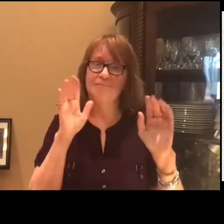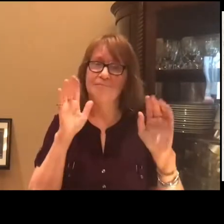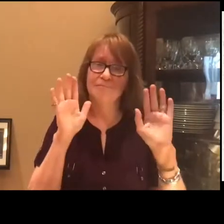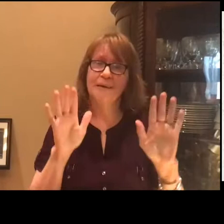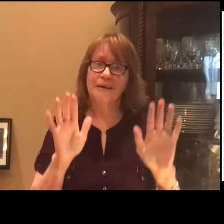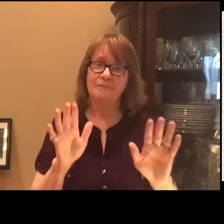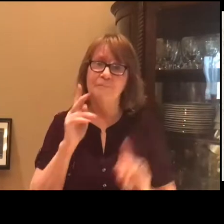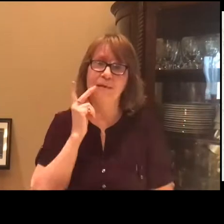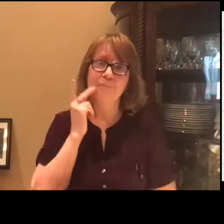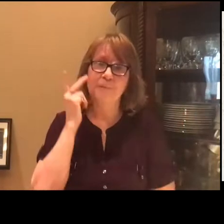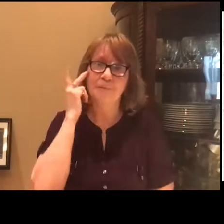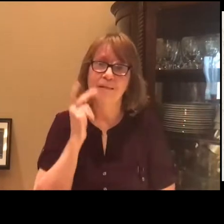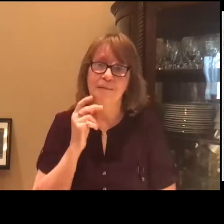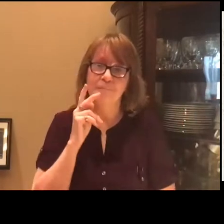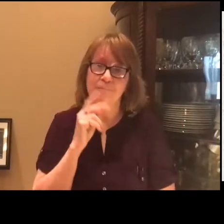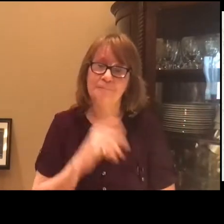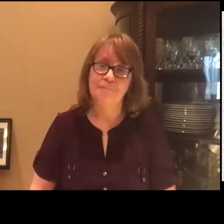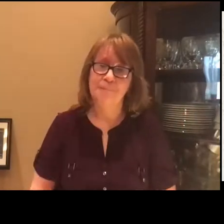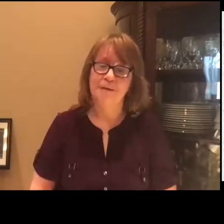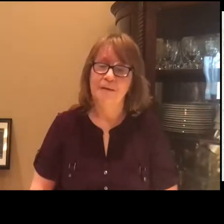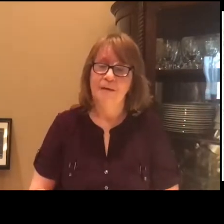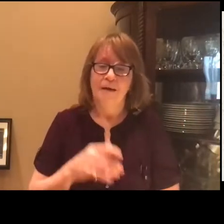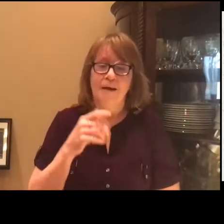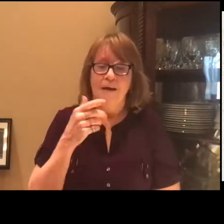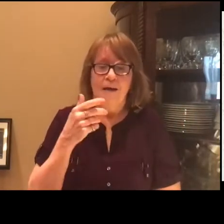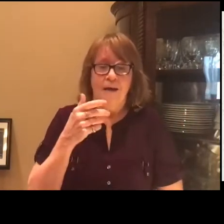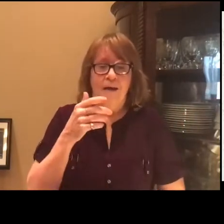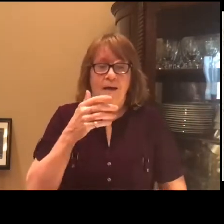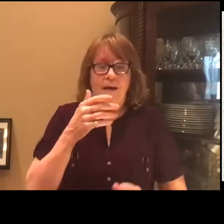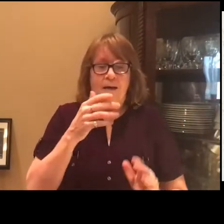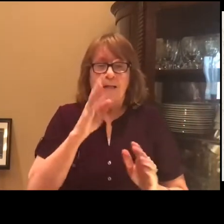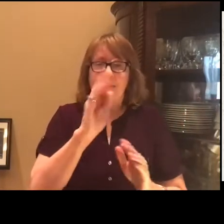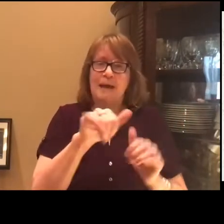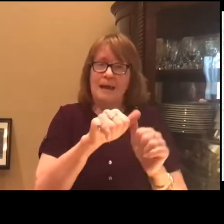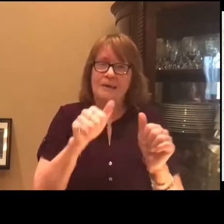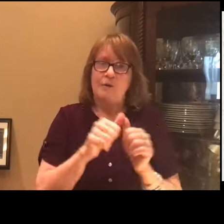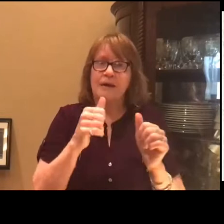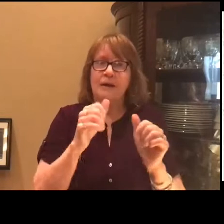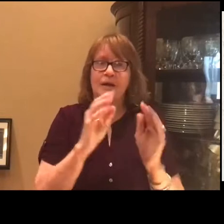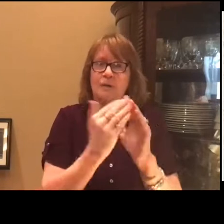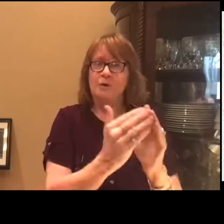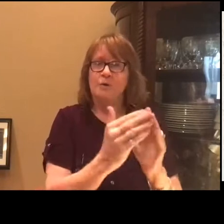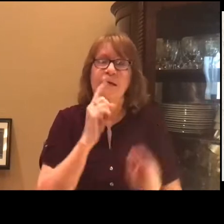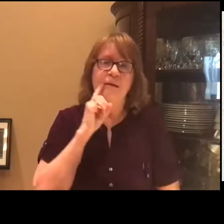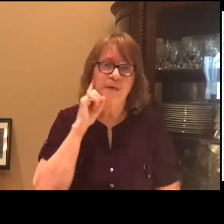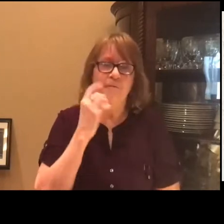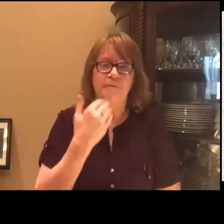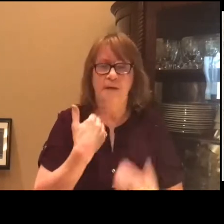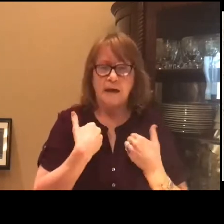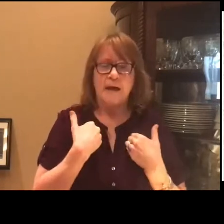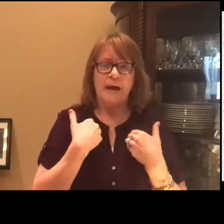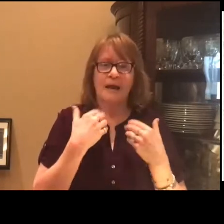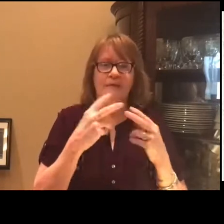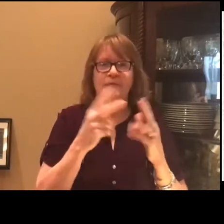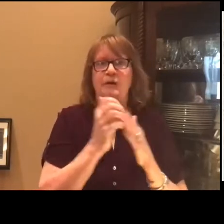He was a trailblazer and part of a large Bay Area deaf community that